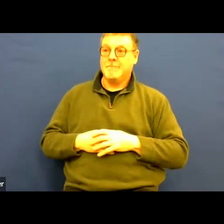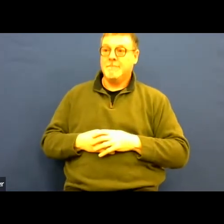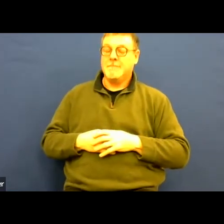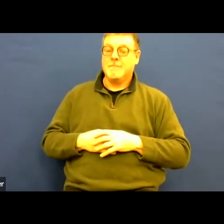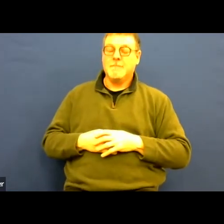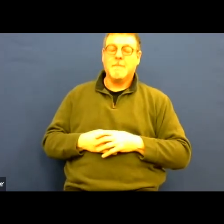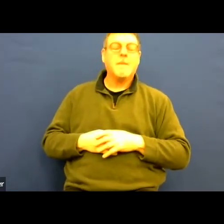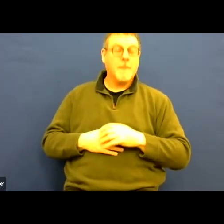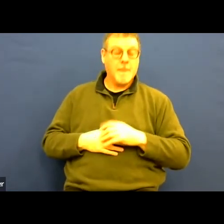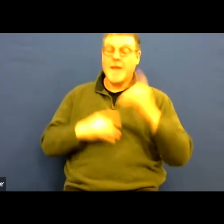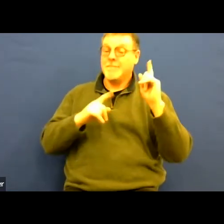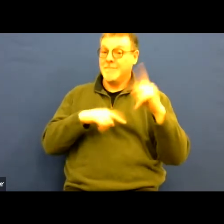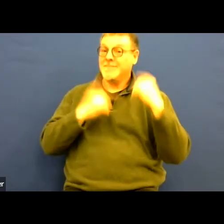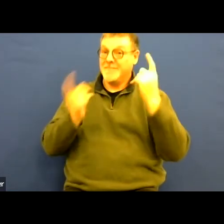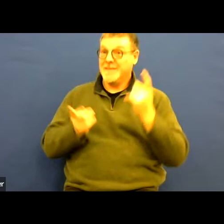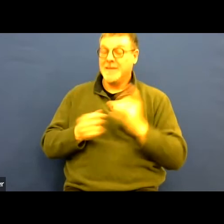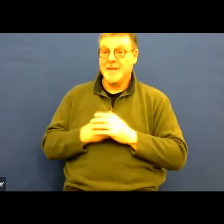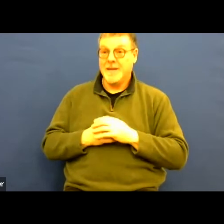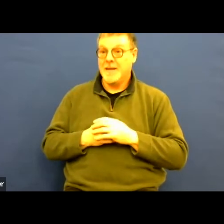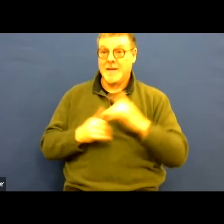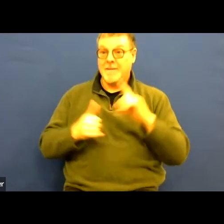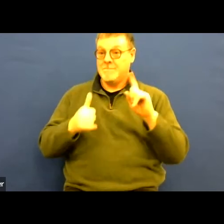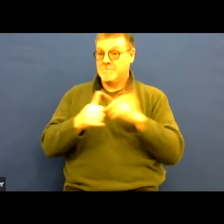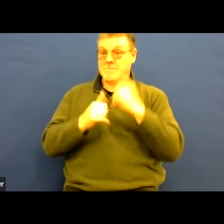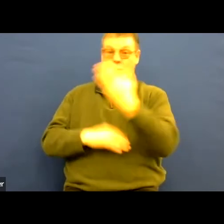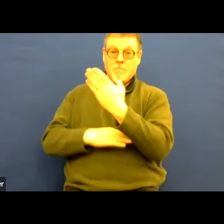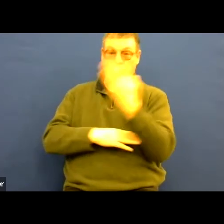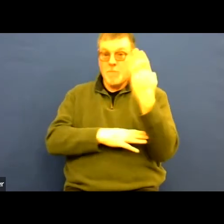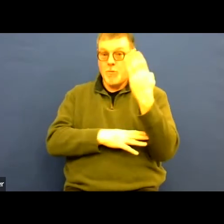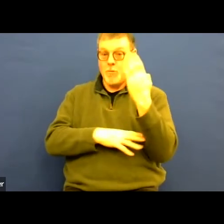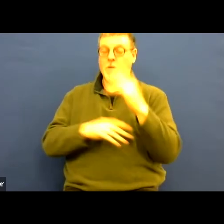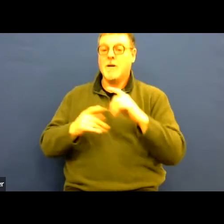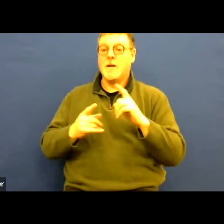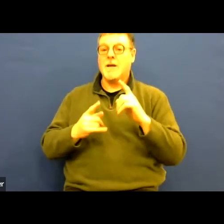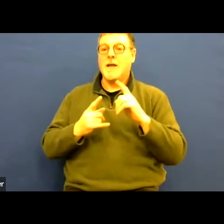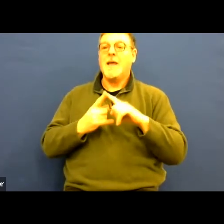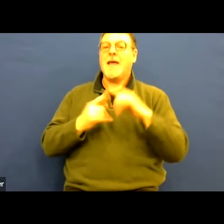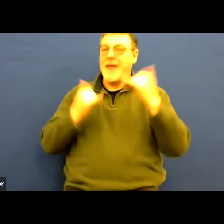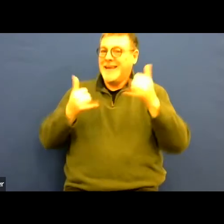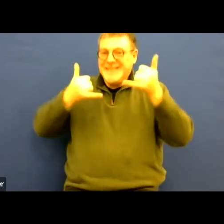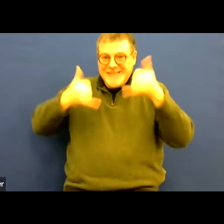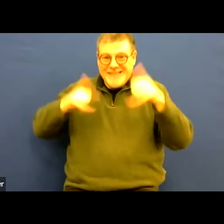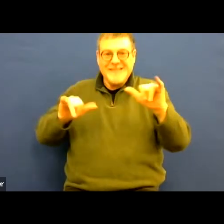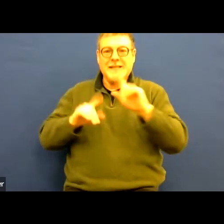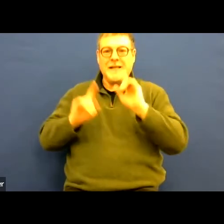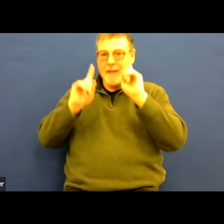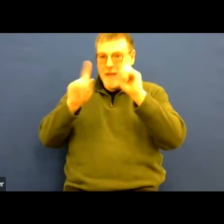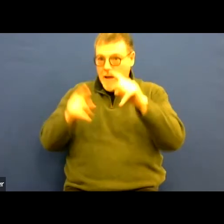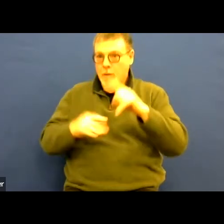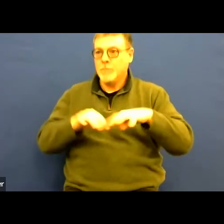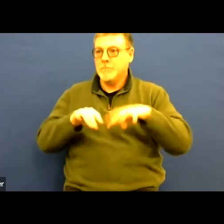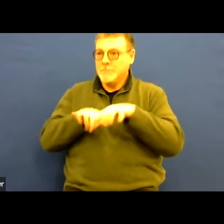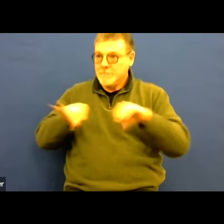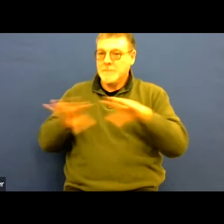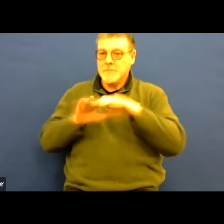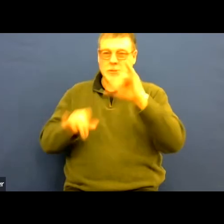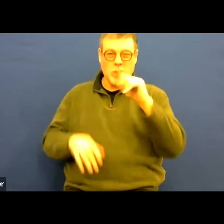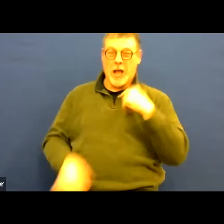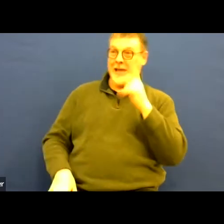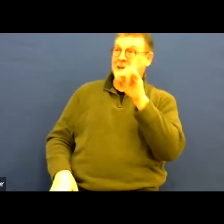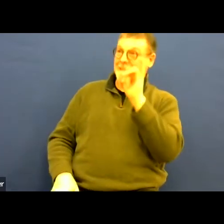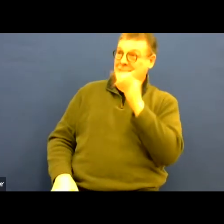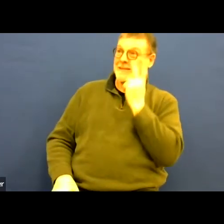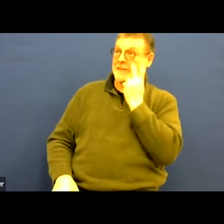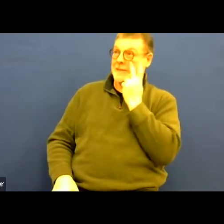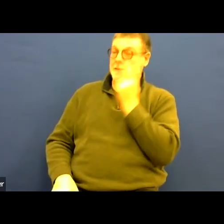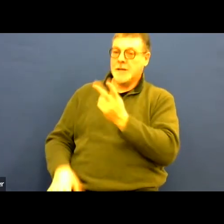yeah, they've been out, like I said, first morning, they got out into the subs and they're still out pounding today. According to the weather, I